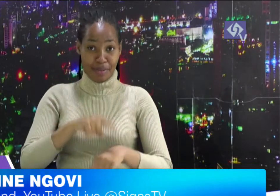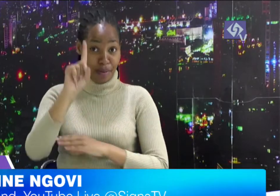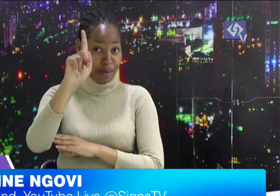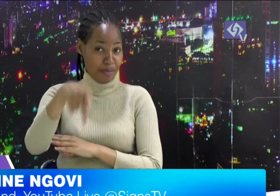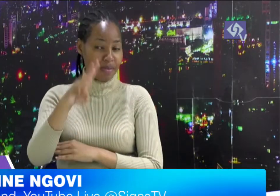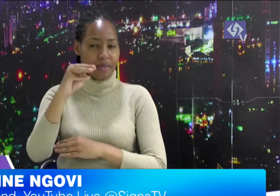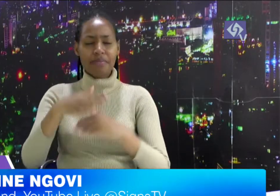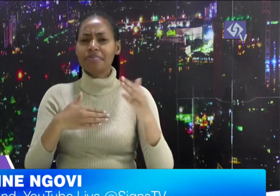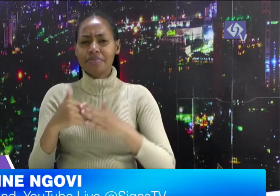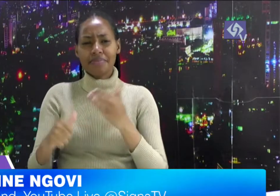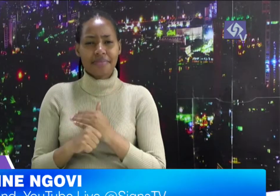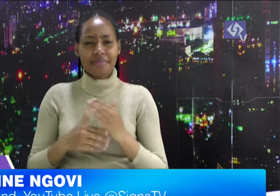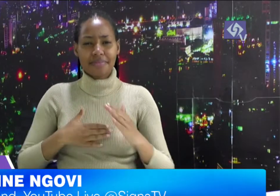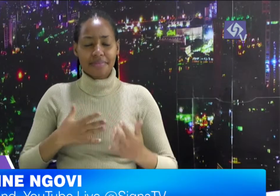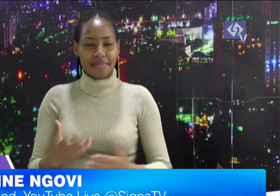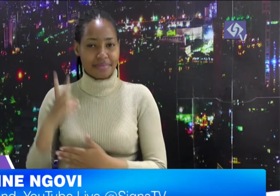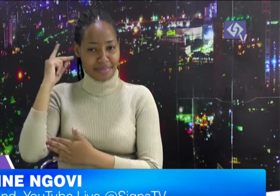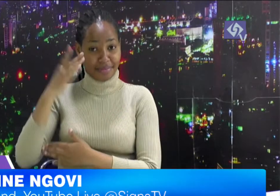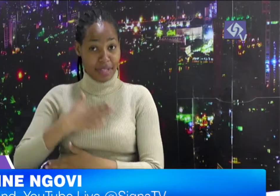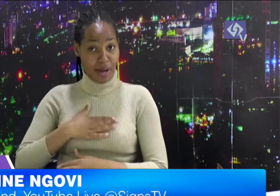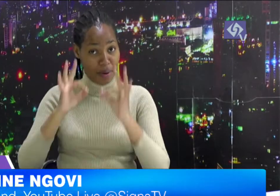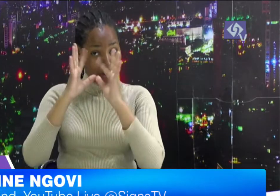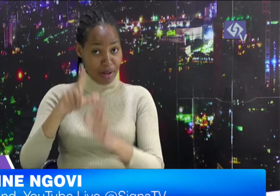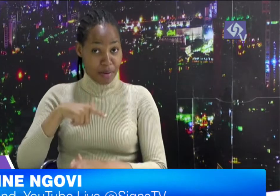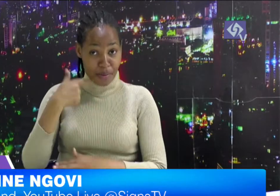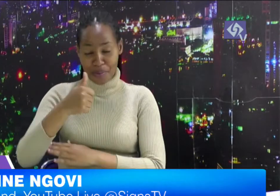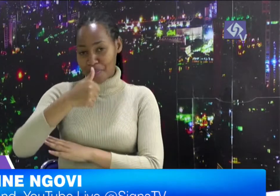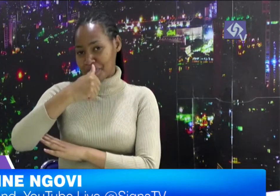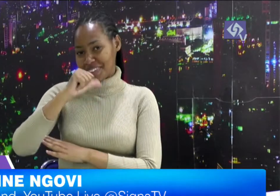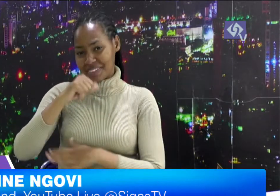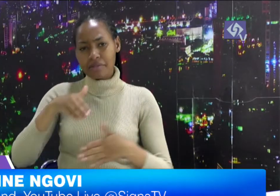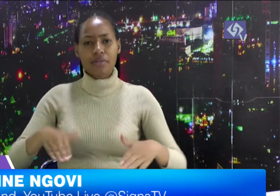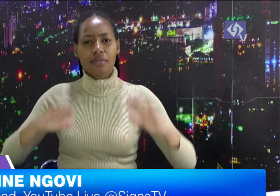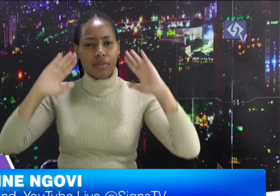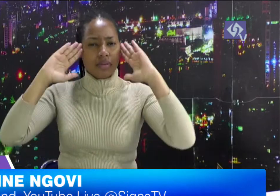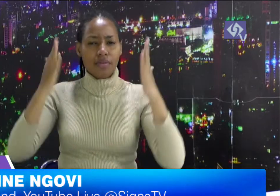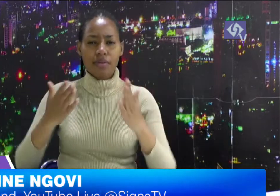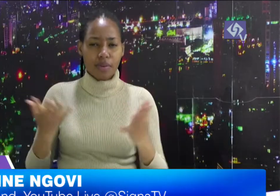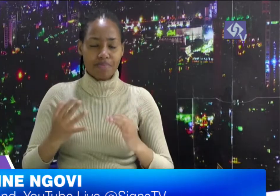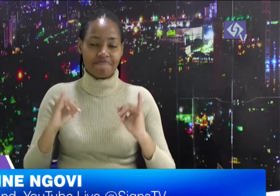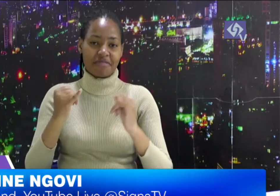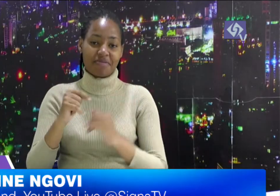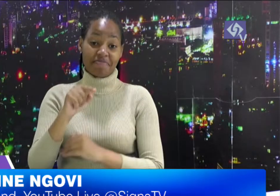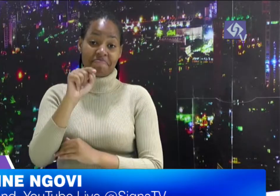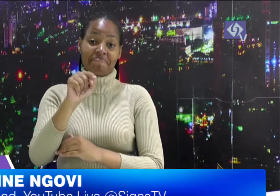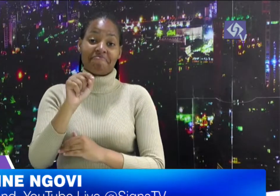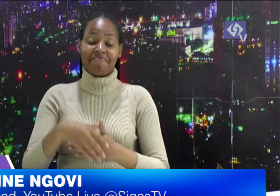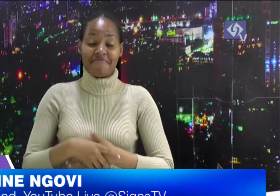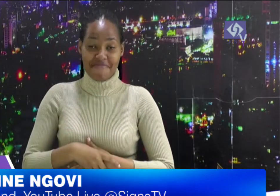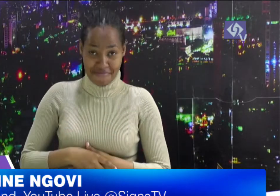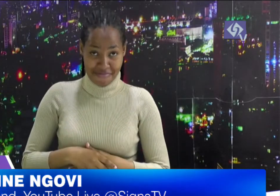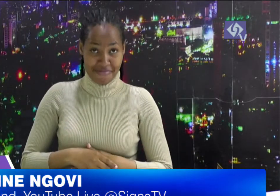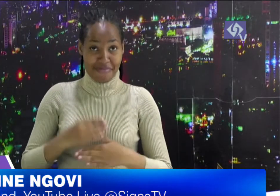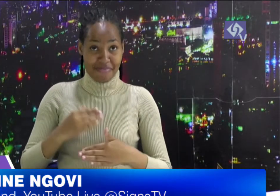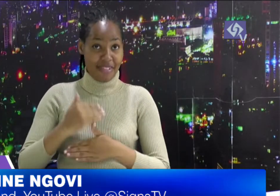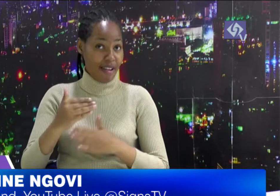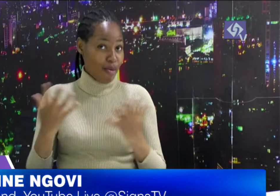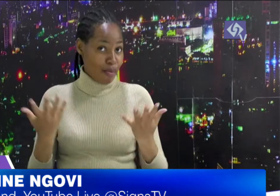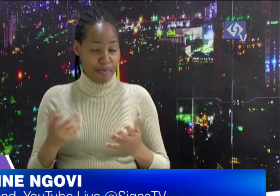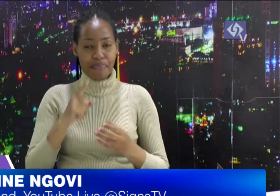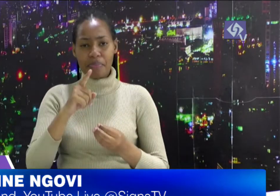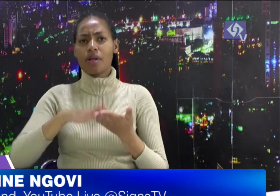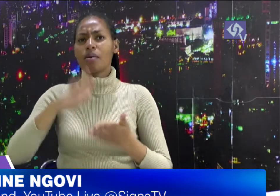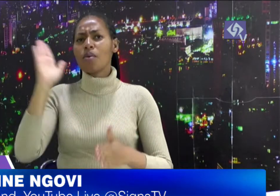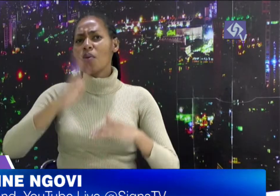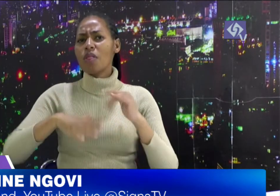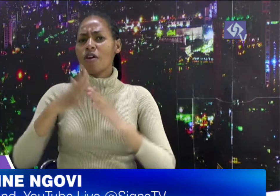to Science TV News at 1 p.m. I am your host, Catherine, and my interpreter doing the voicing is Anne Wairimo. And now on to our